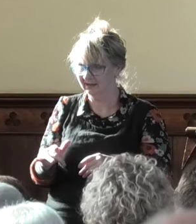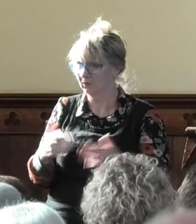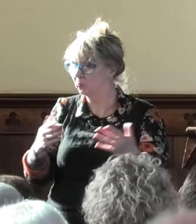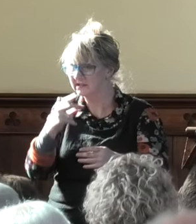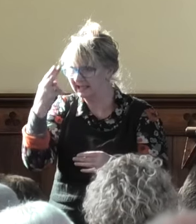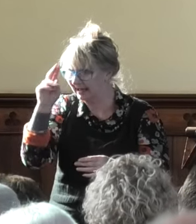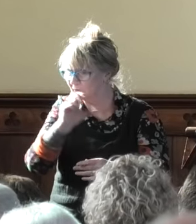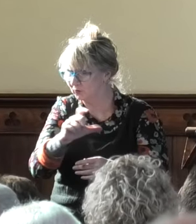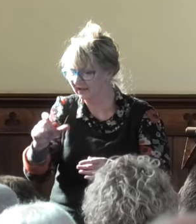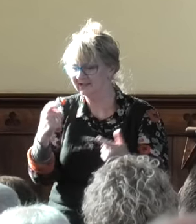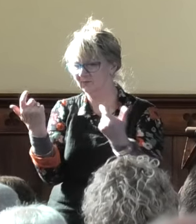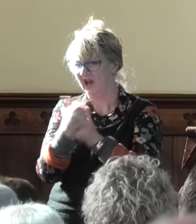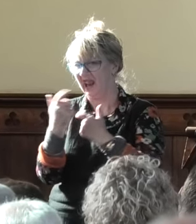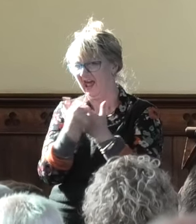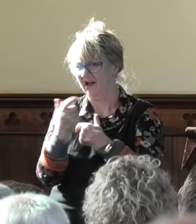And Rin laughed.